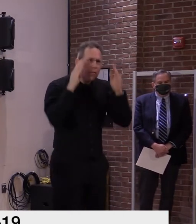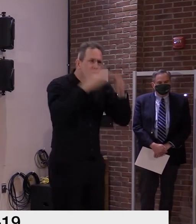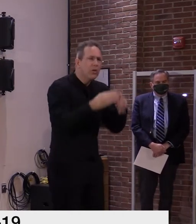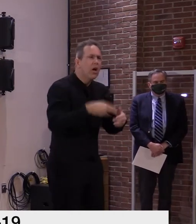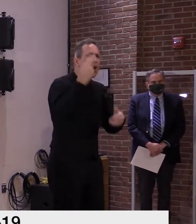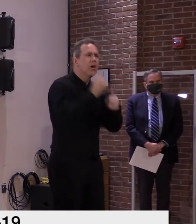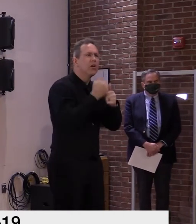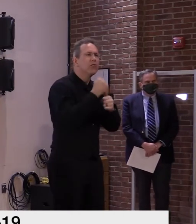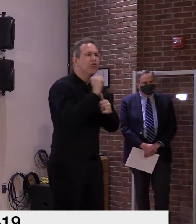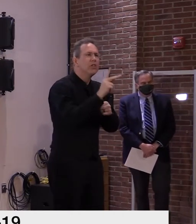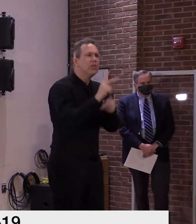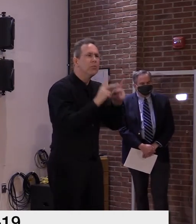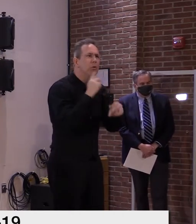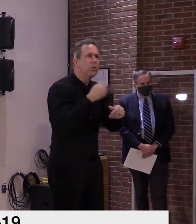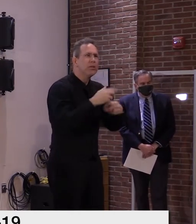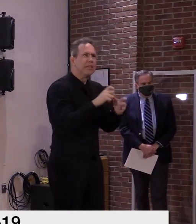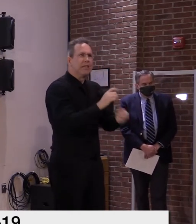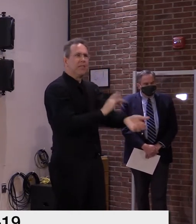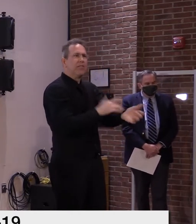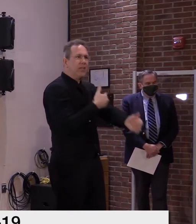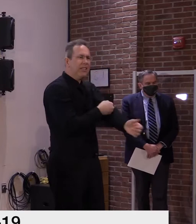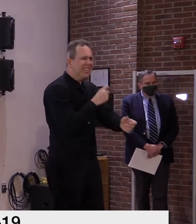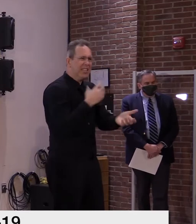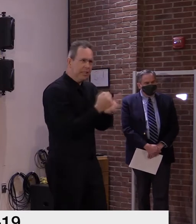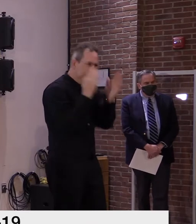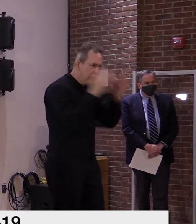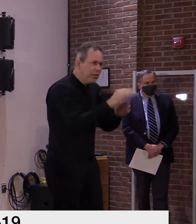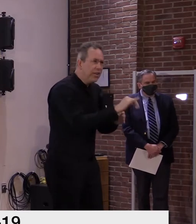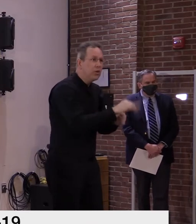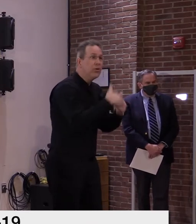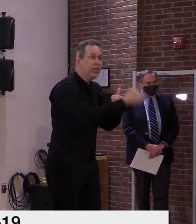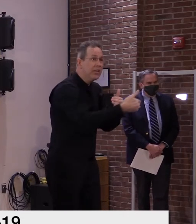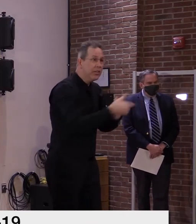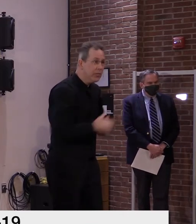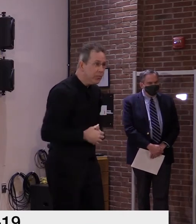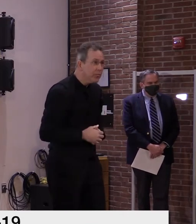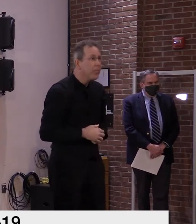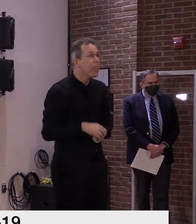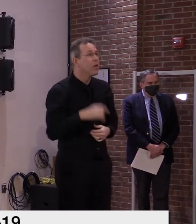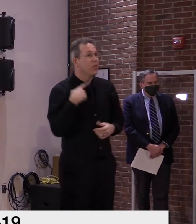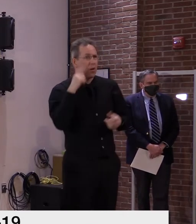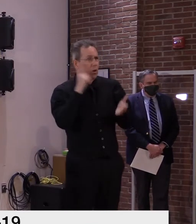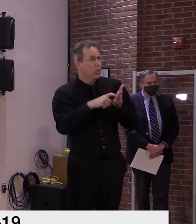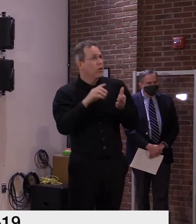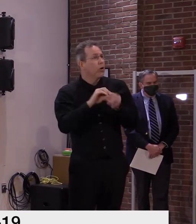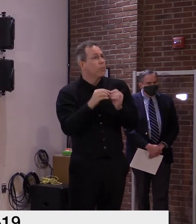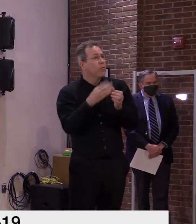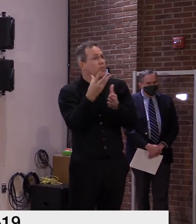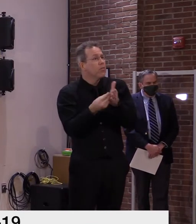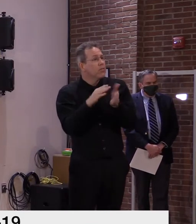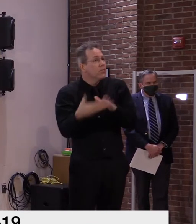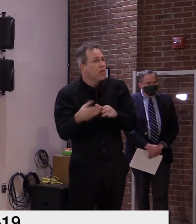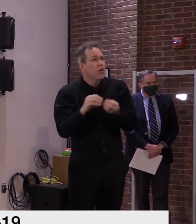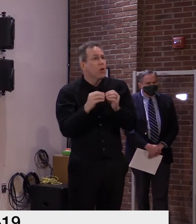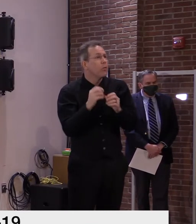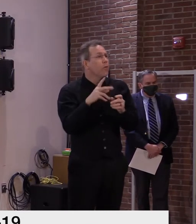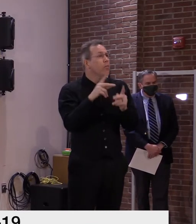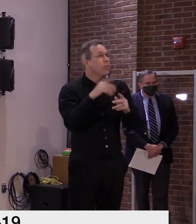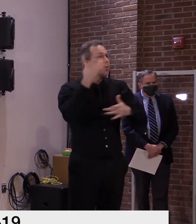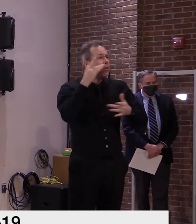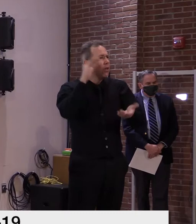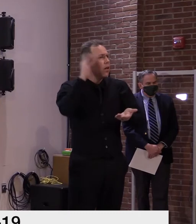also seeing case rates decline. But I understand that cases in schools, even when they're not